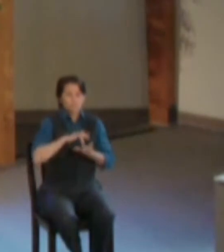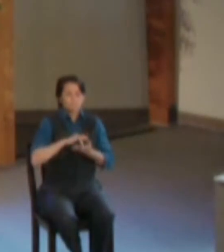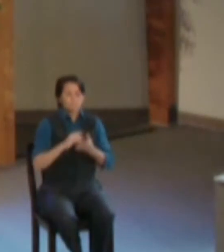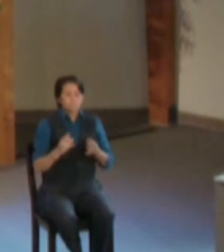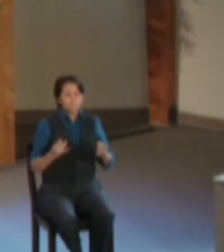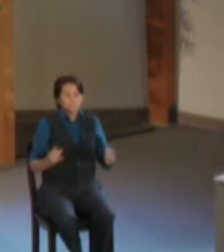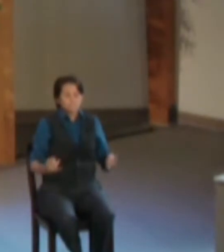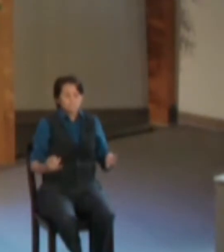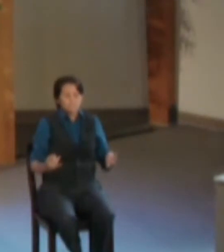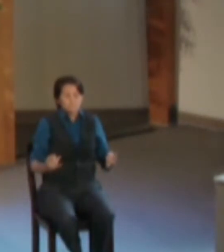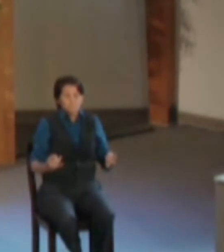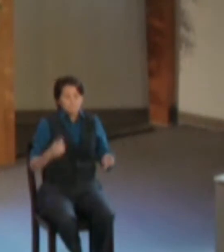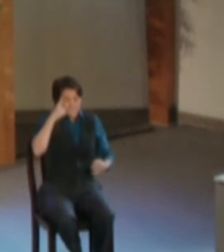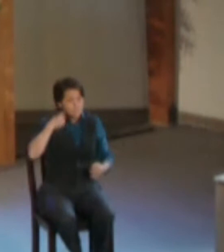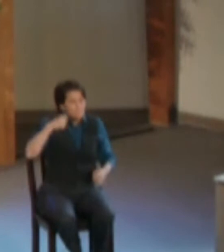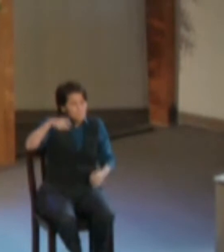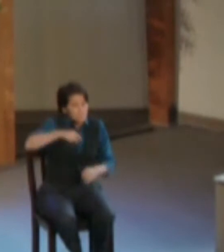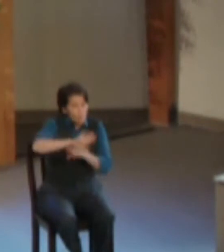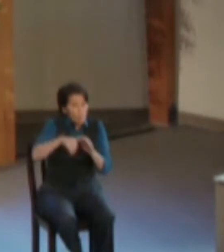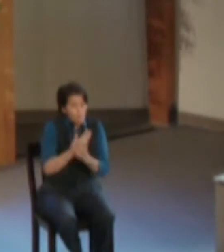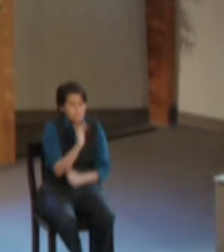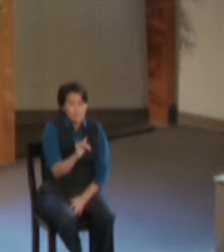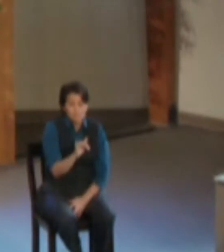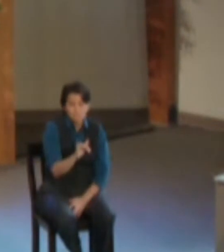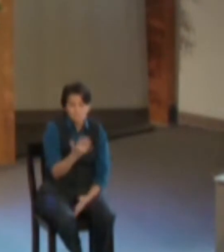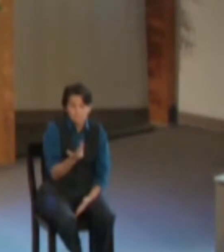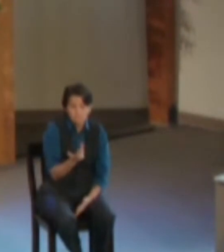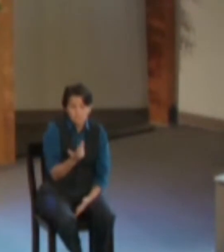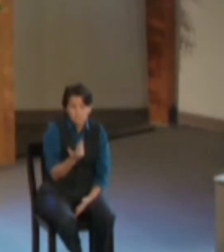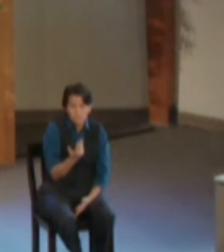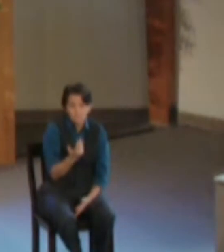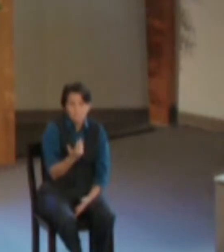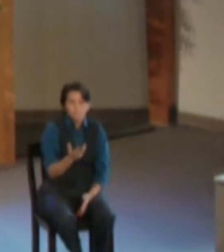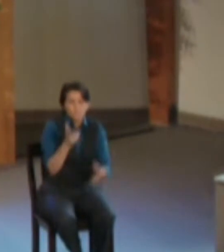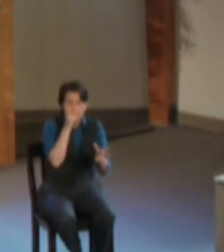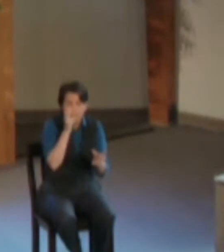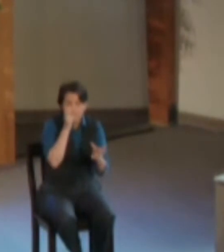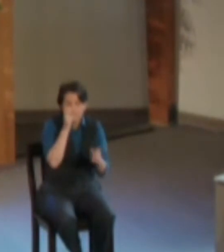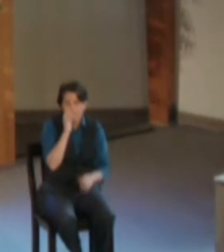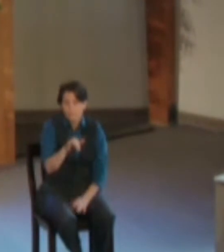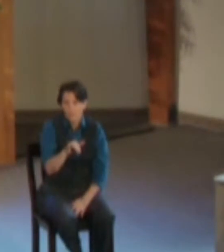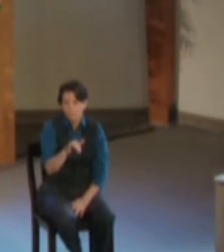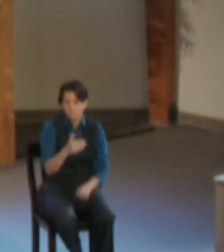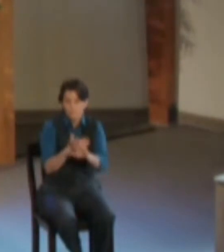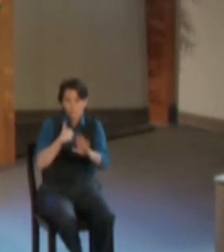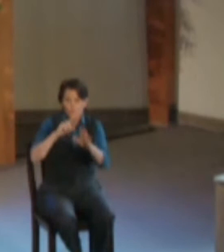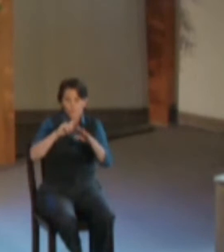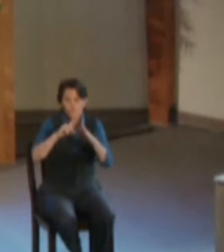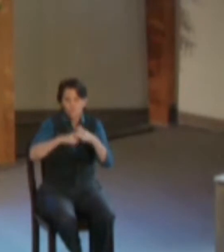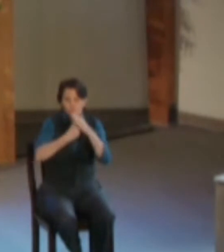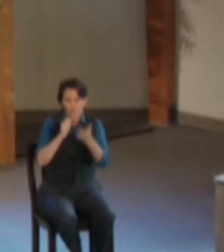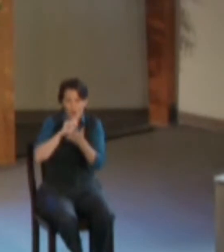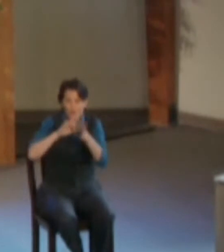We need all of it, my friends. We need all of it. So just hear that before you start writing me emails.